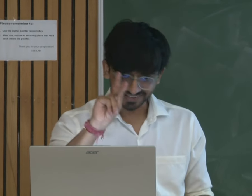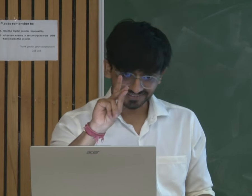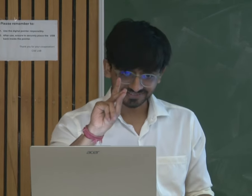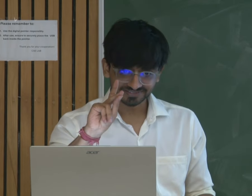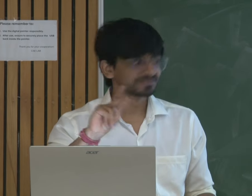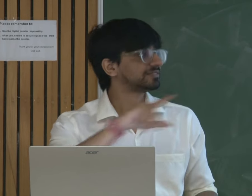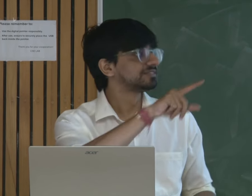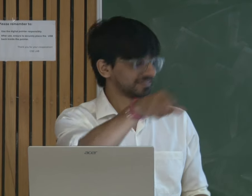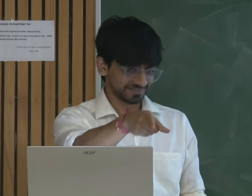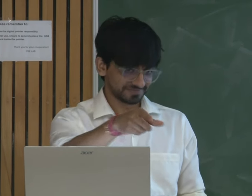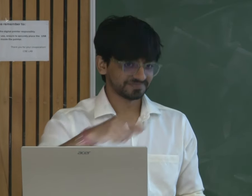Again.